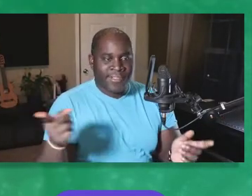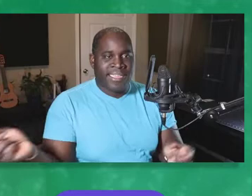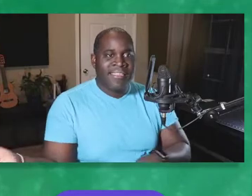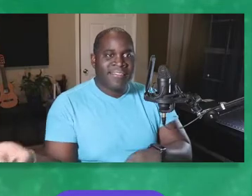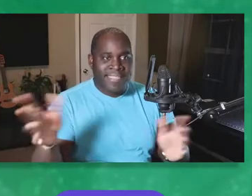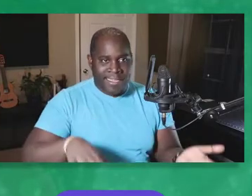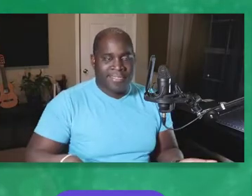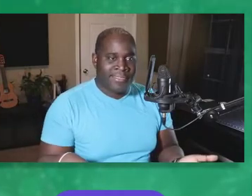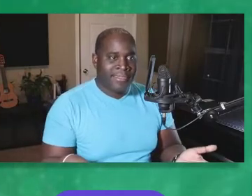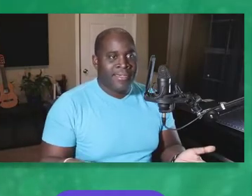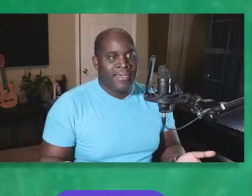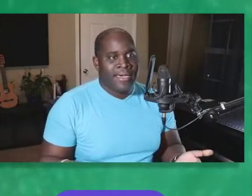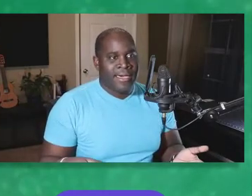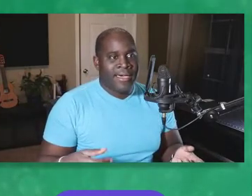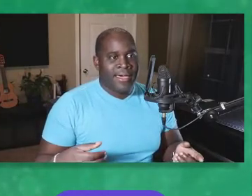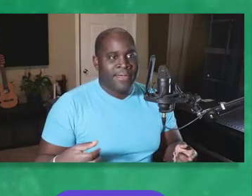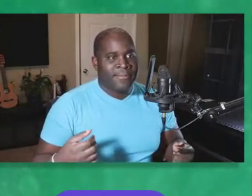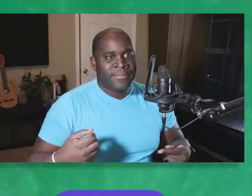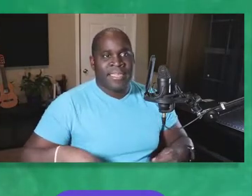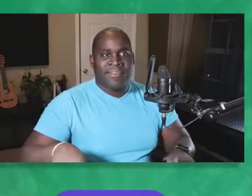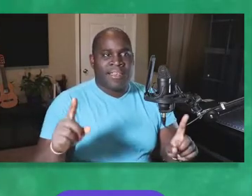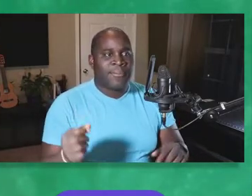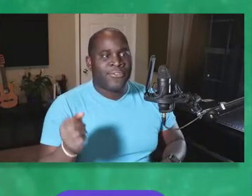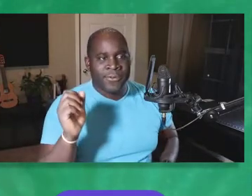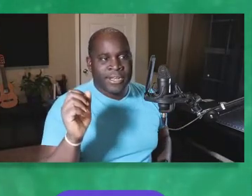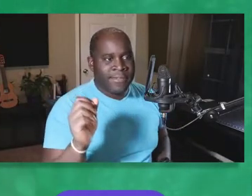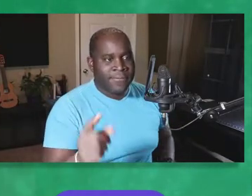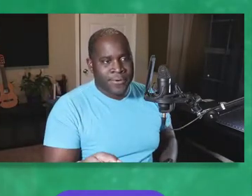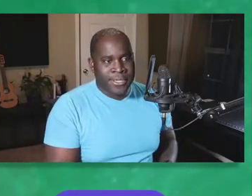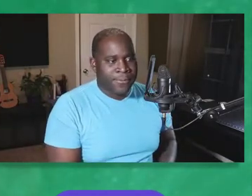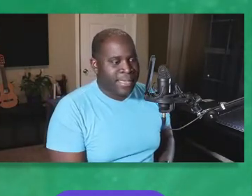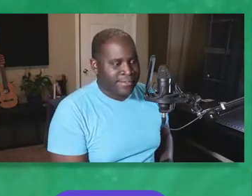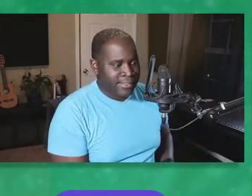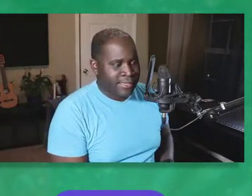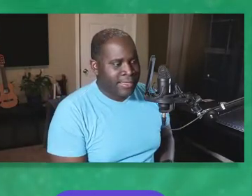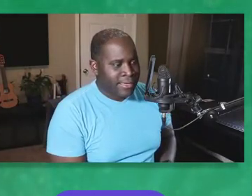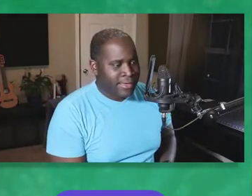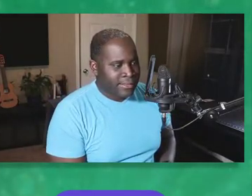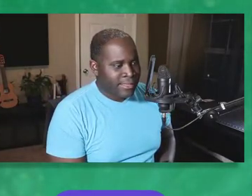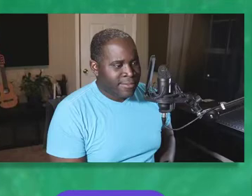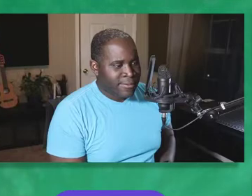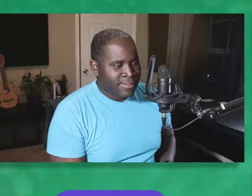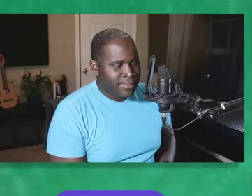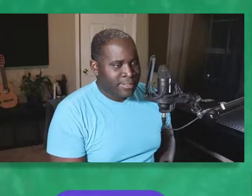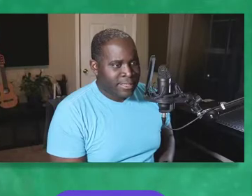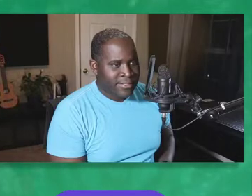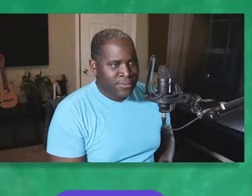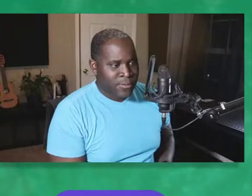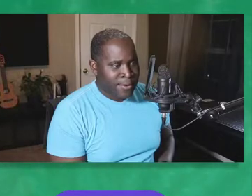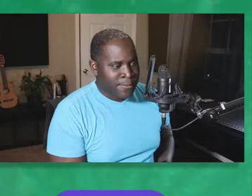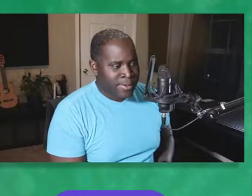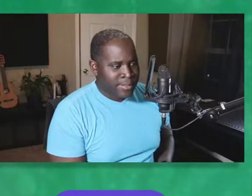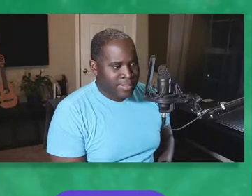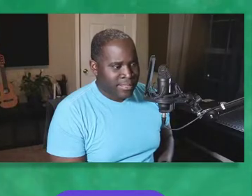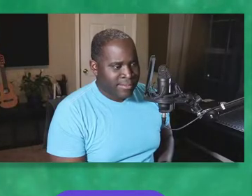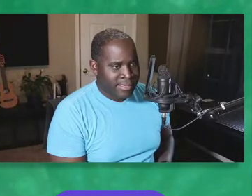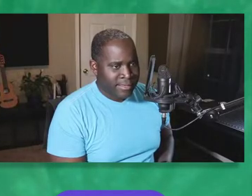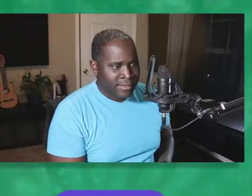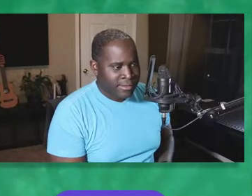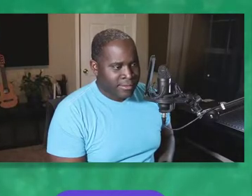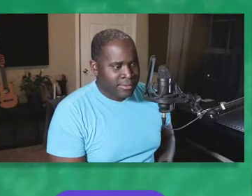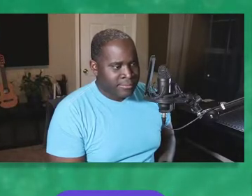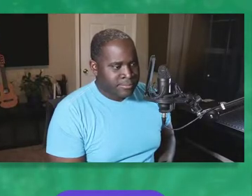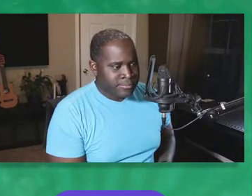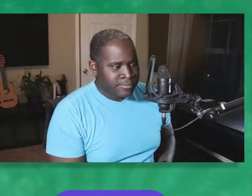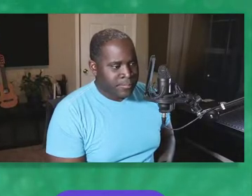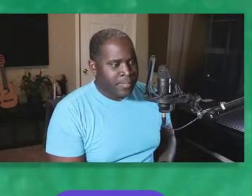his, but she's like, his death is an opportunity for you, basically. You. Let's. His. Do I. Let's see.